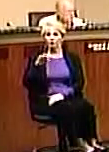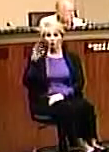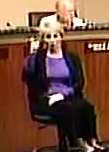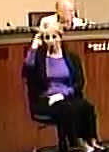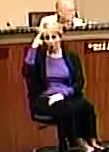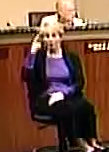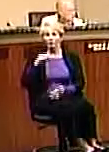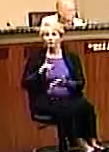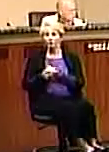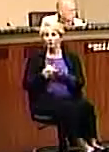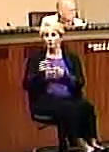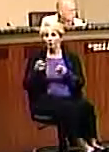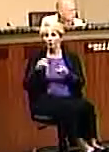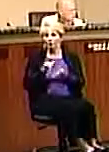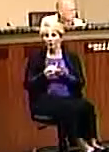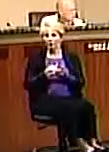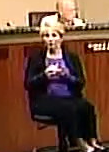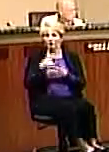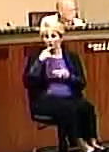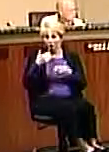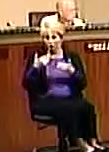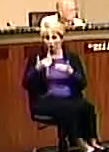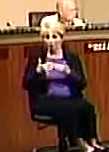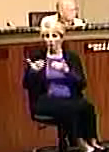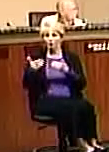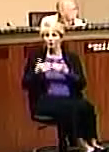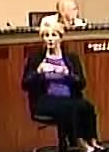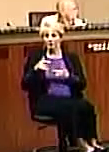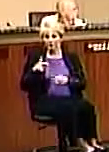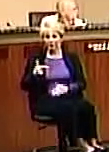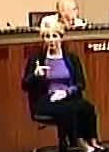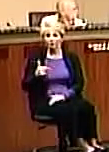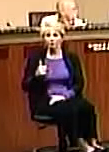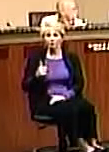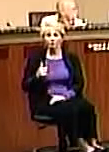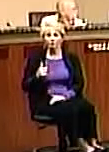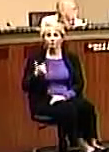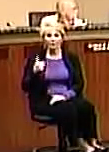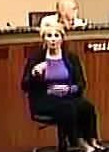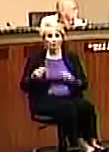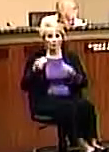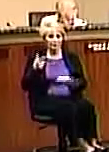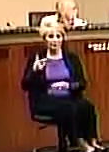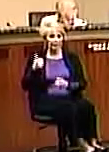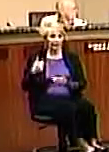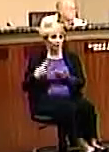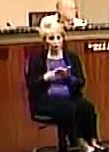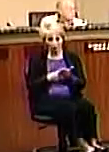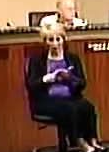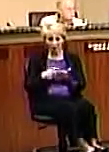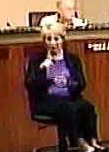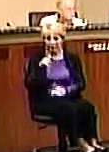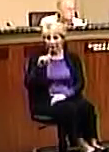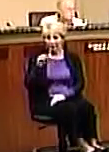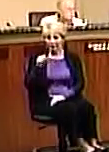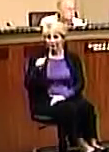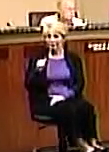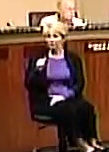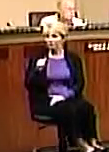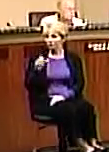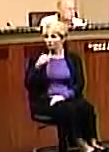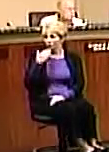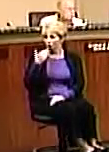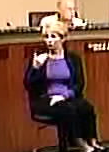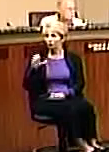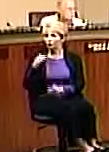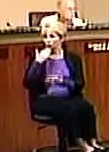to administer that program. So moved. Second. Okay, we have a motion second. Any discussion? Lisa doing the program. Thank